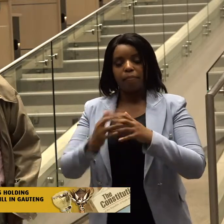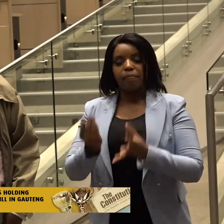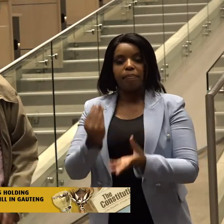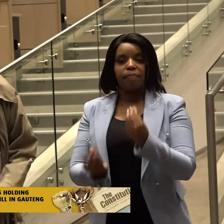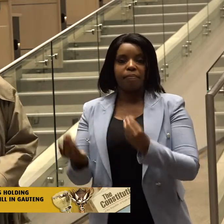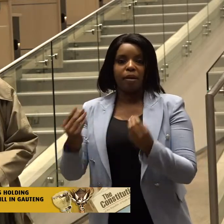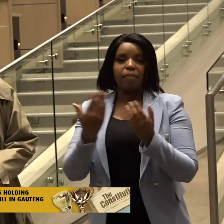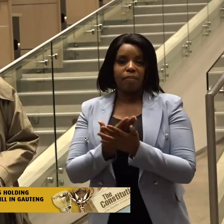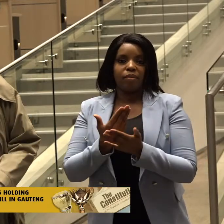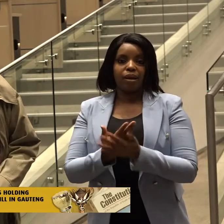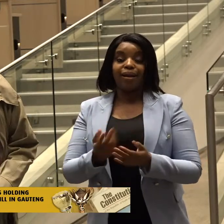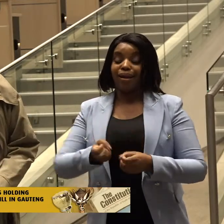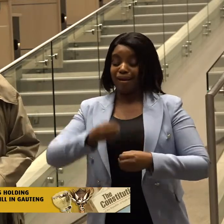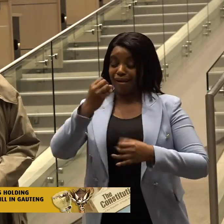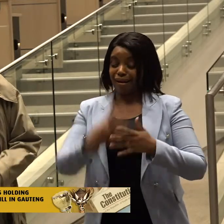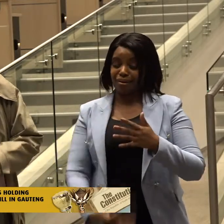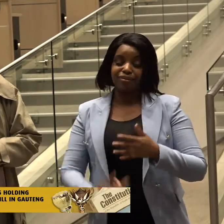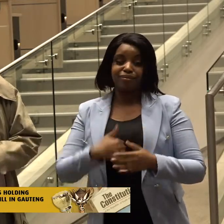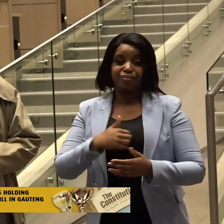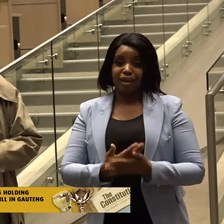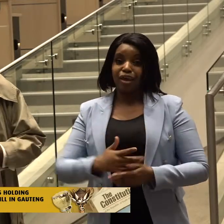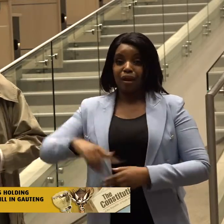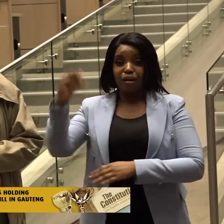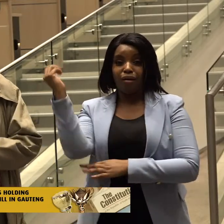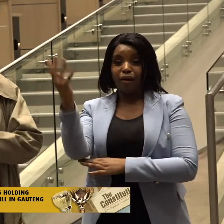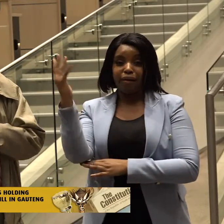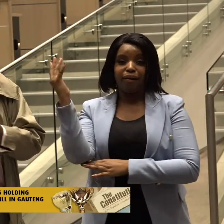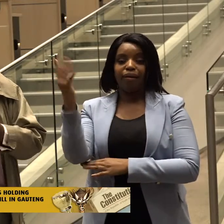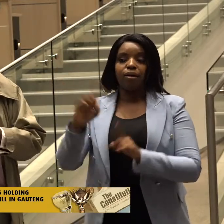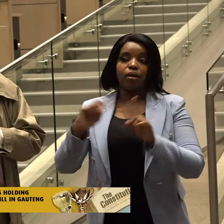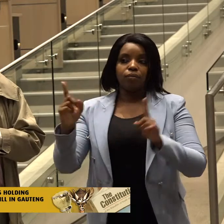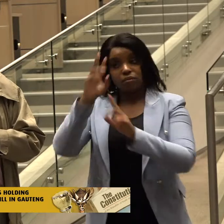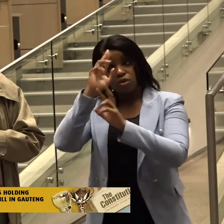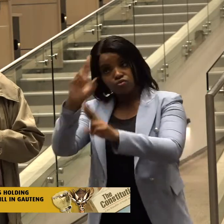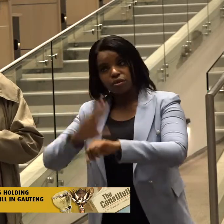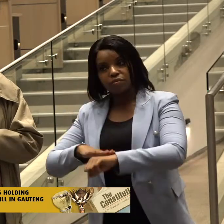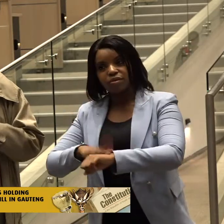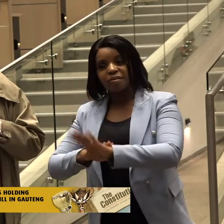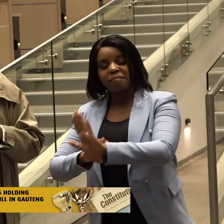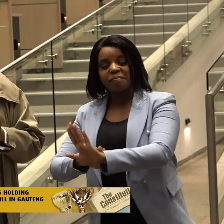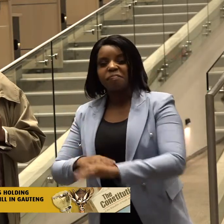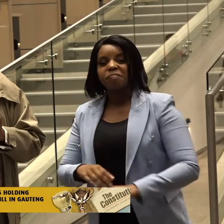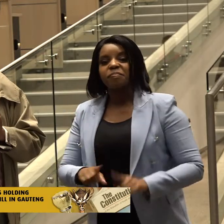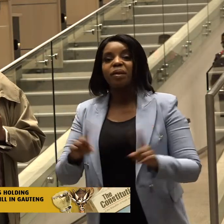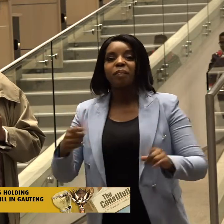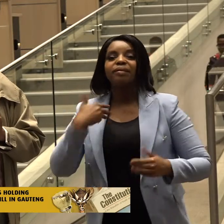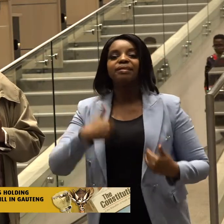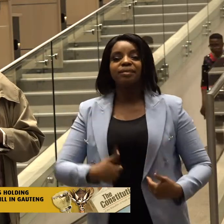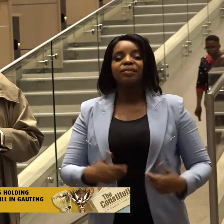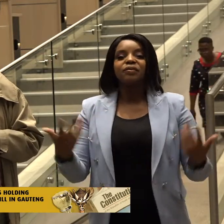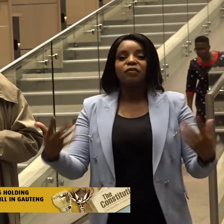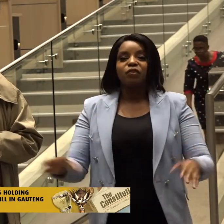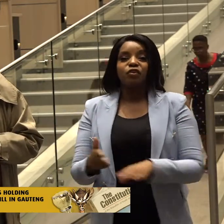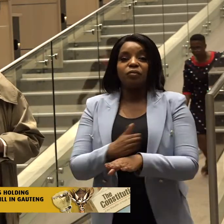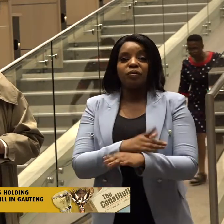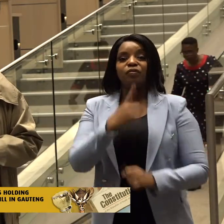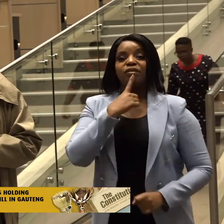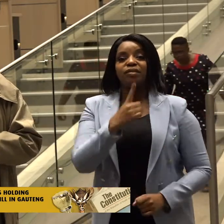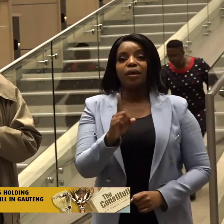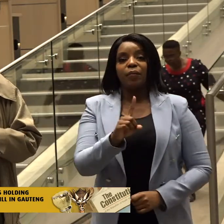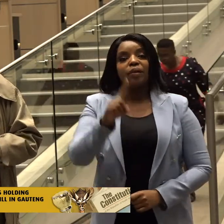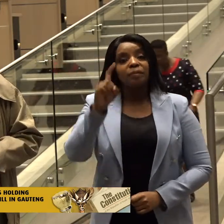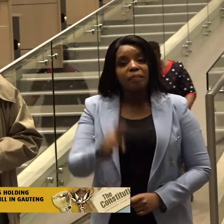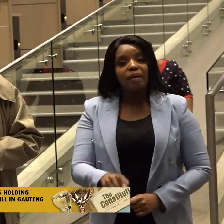basket to say I'm just respecting the time so anyway as I'm saying that you need to have a database for us